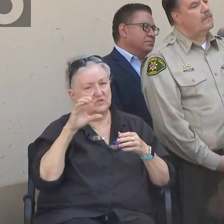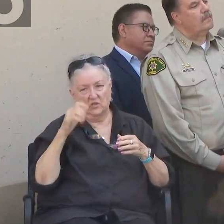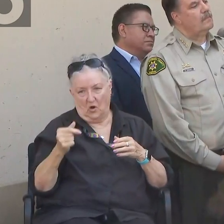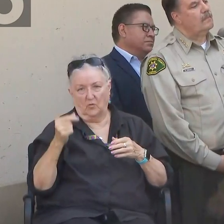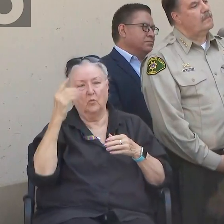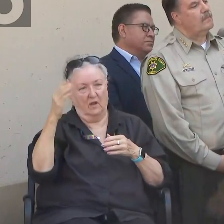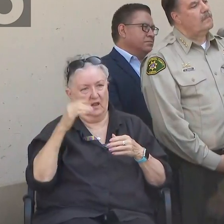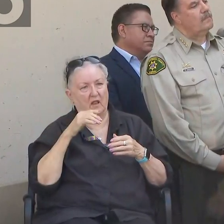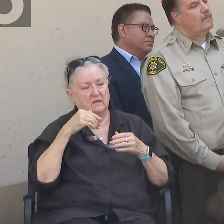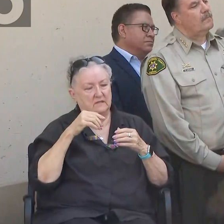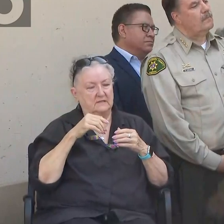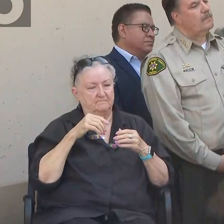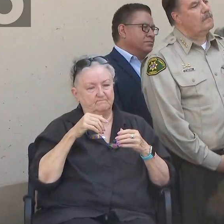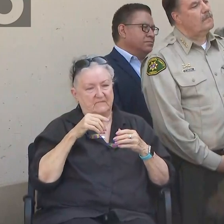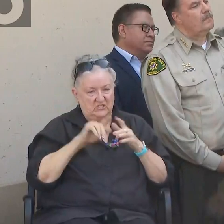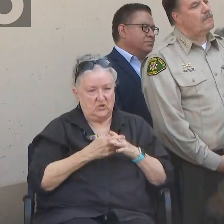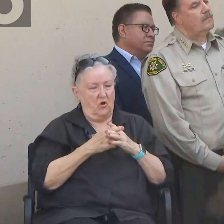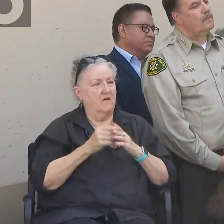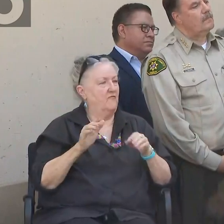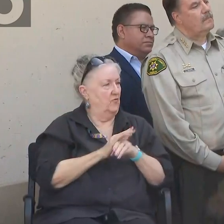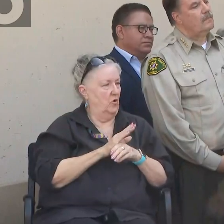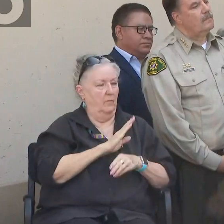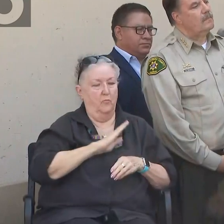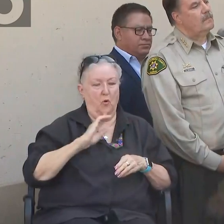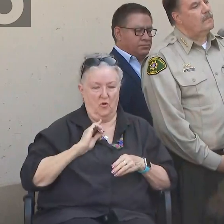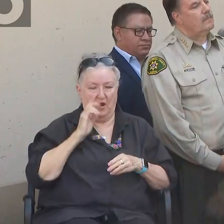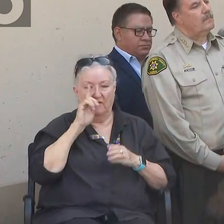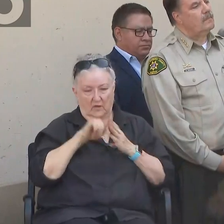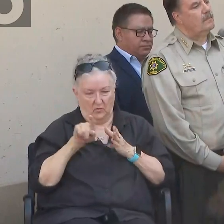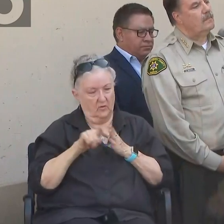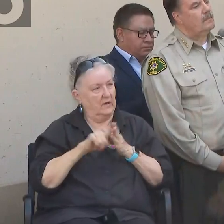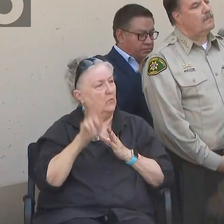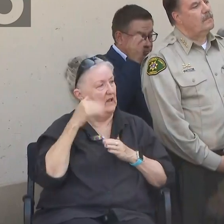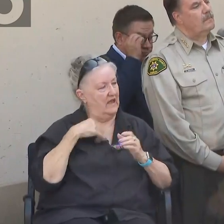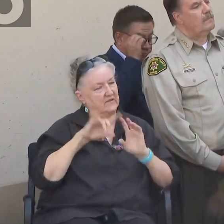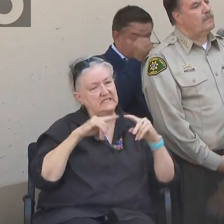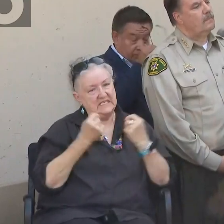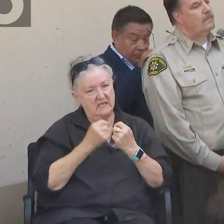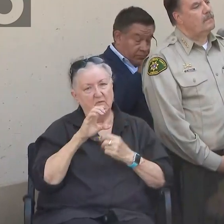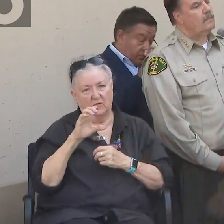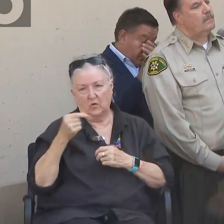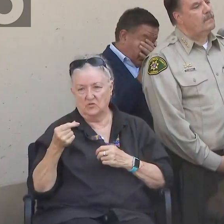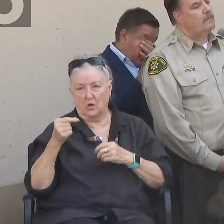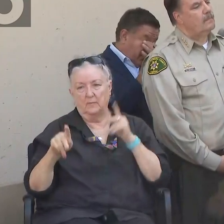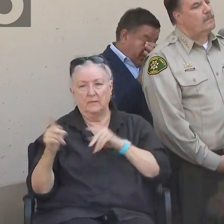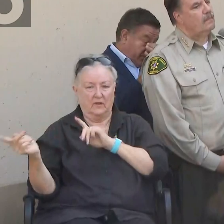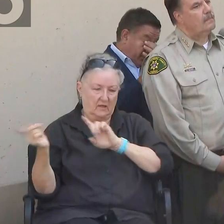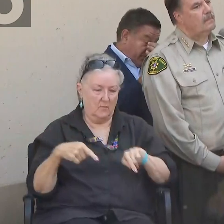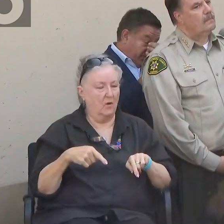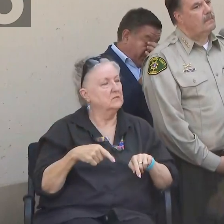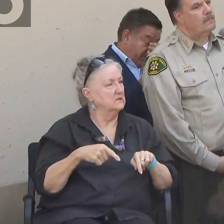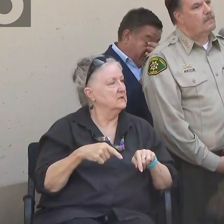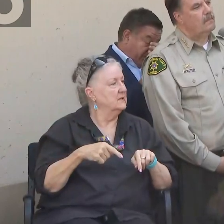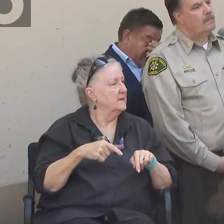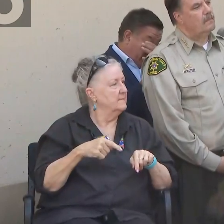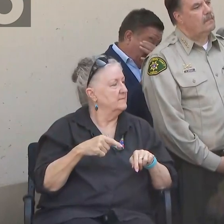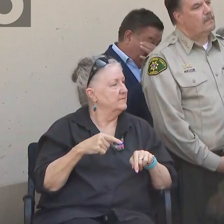Marine Board of Inquiry. So there will be a team of Coast Guard folks that will come out and commence that process.